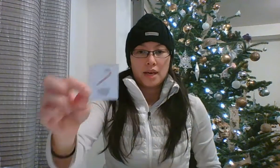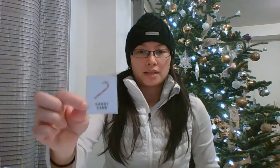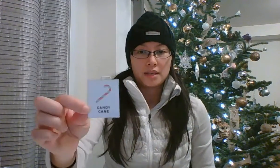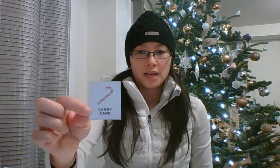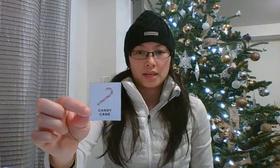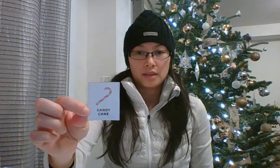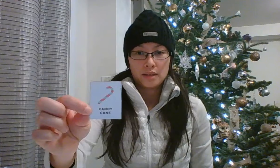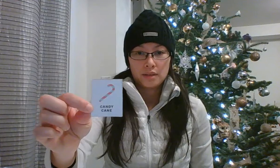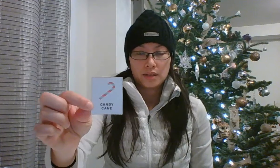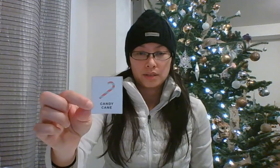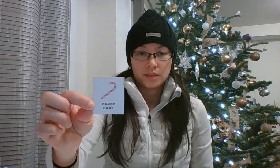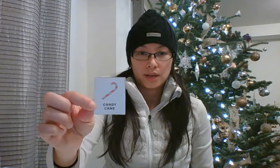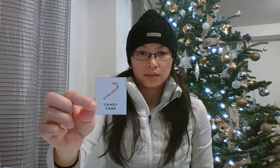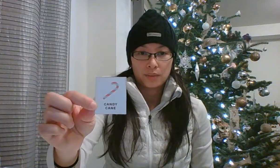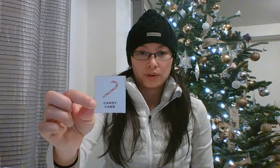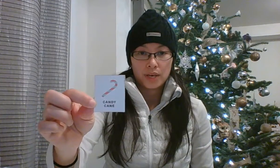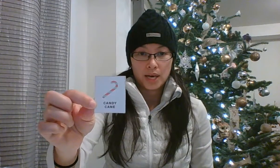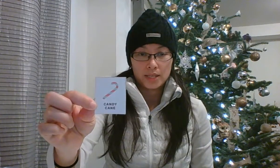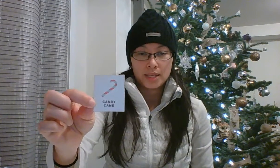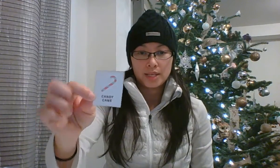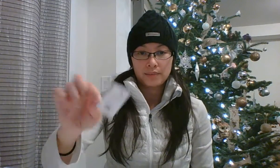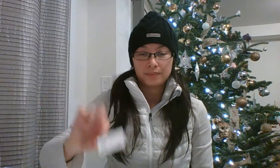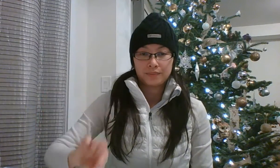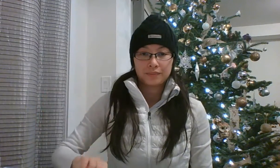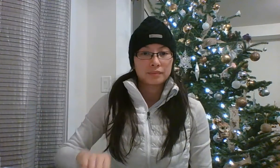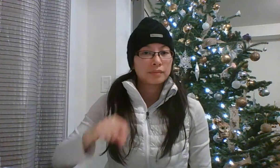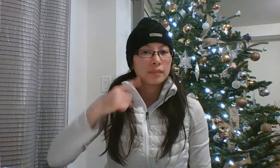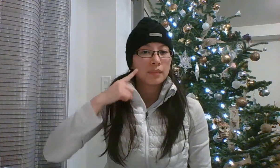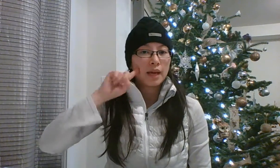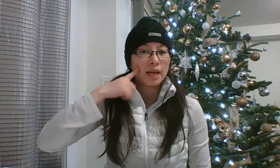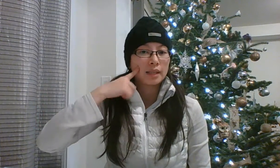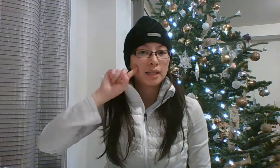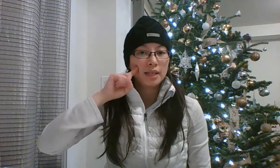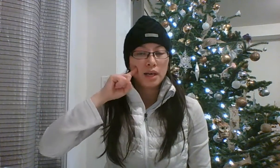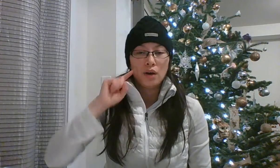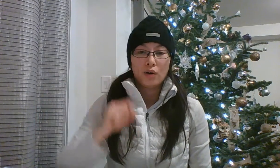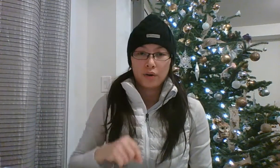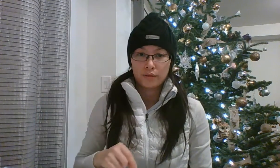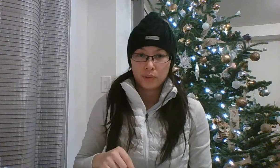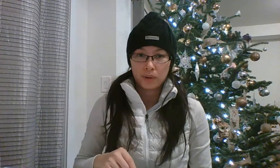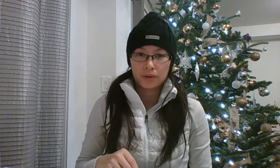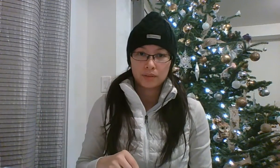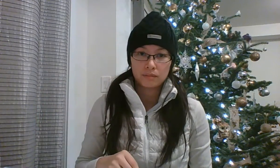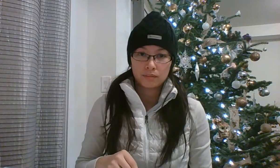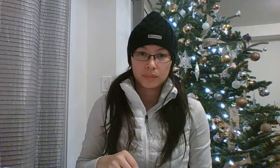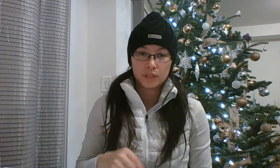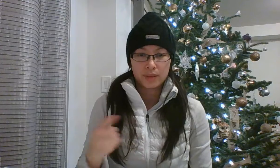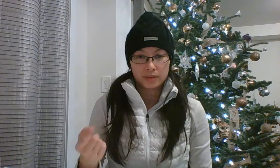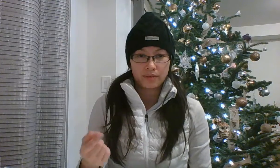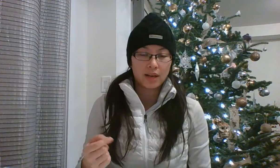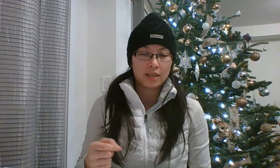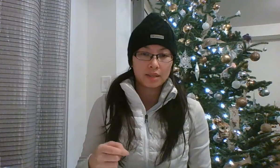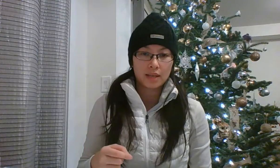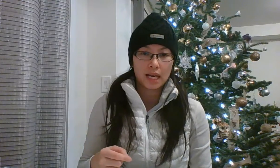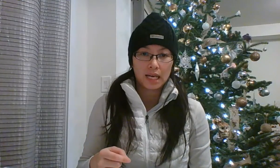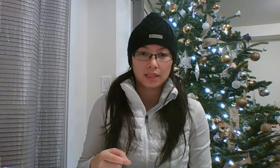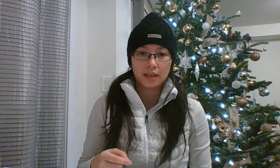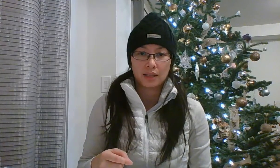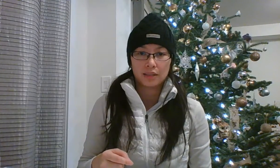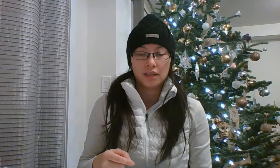Candy cane, you can just sign the word candy, candy. Or if you want to specify it's a cane, then